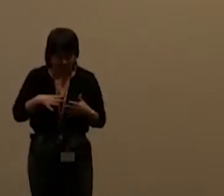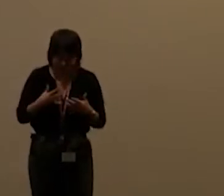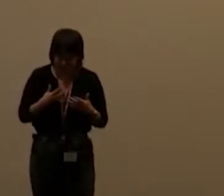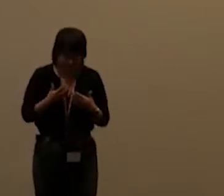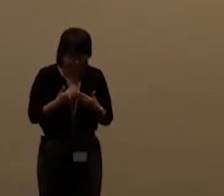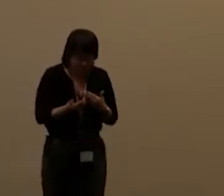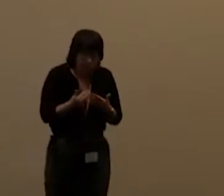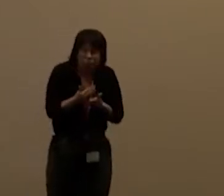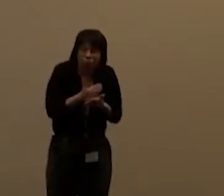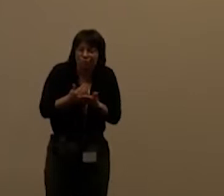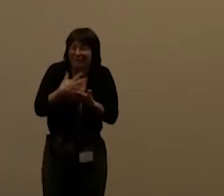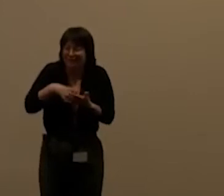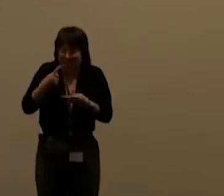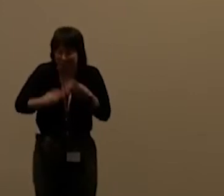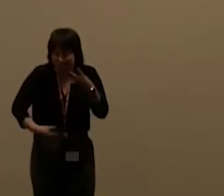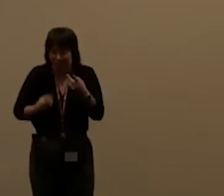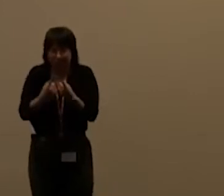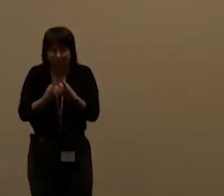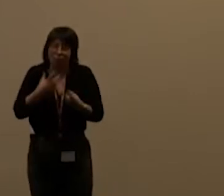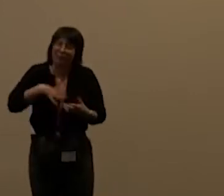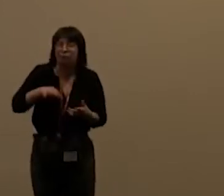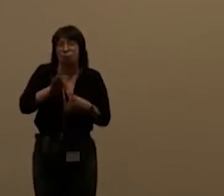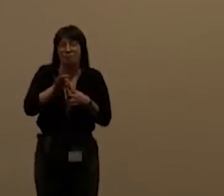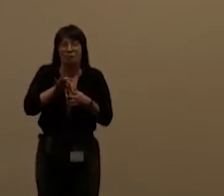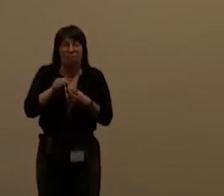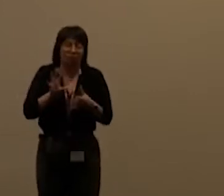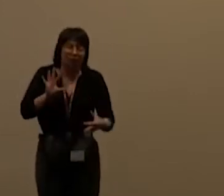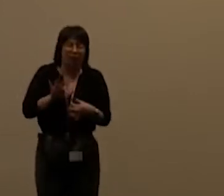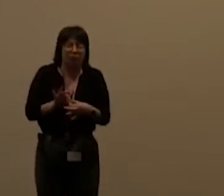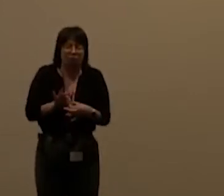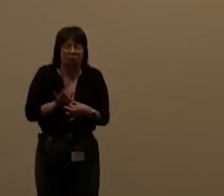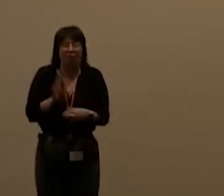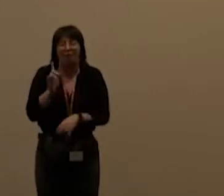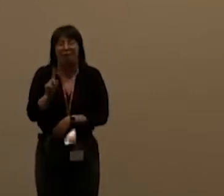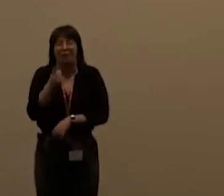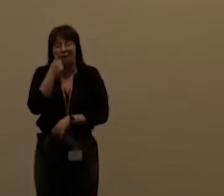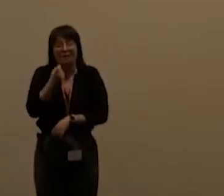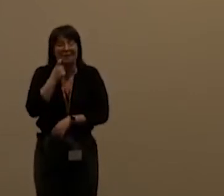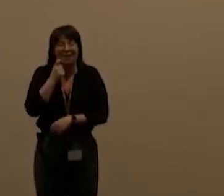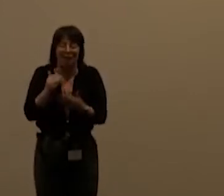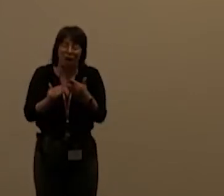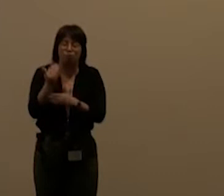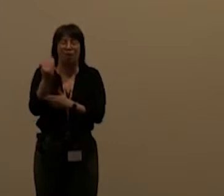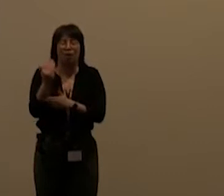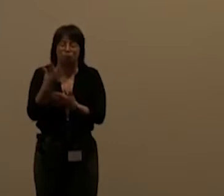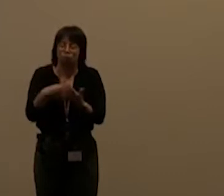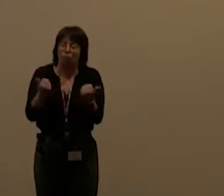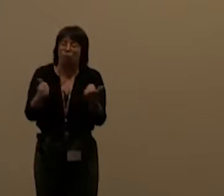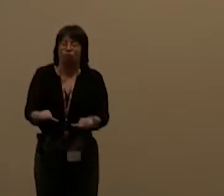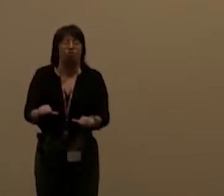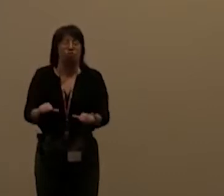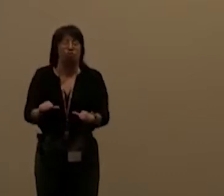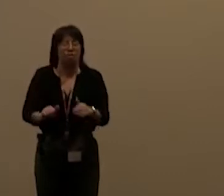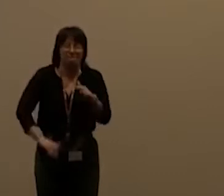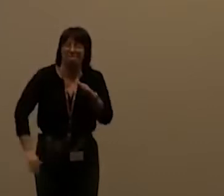granular security, or some of the other things, or I need to use a premium connector, right? We can easily upgrade that application, that solution, into